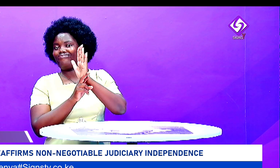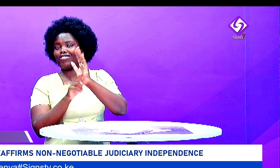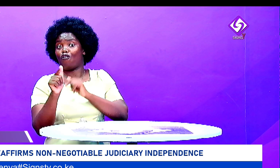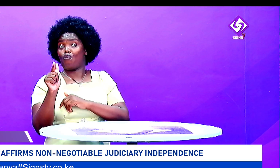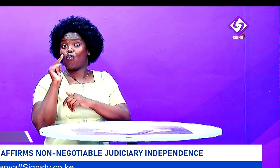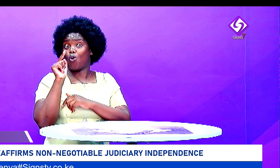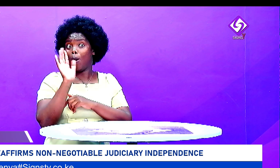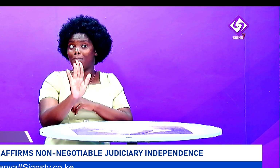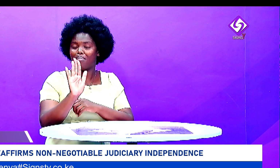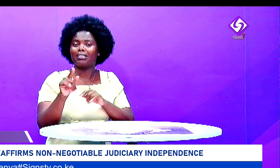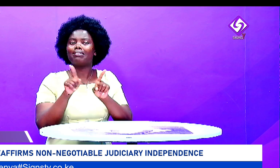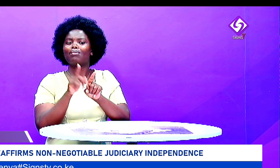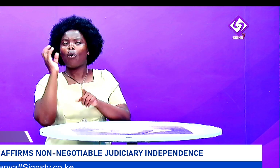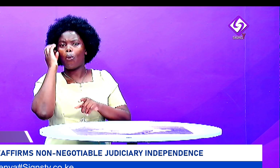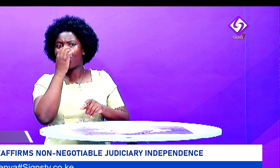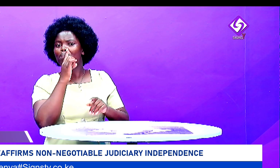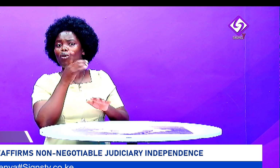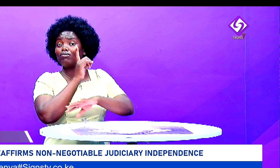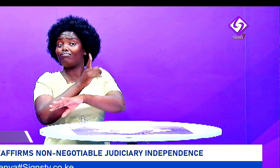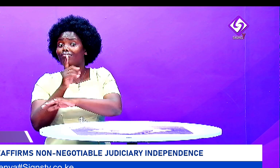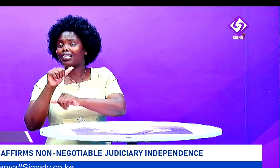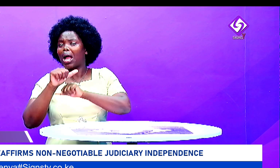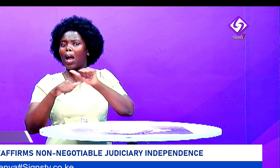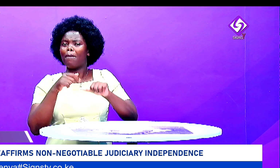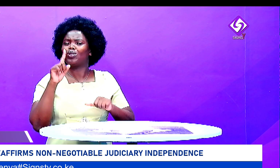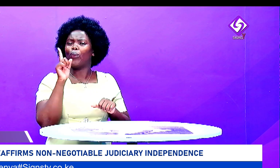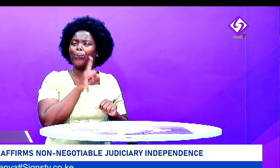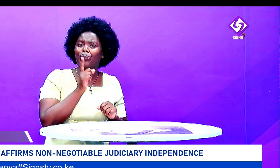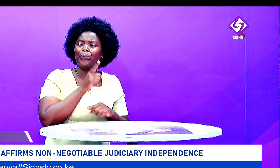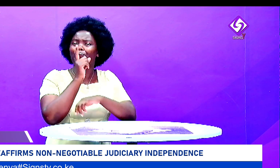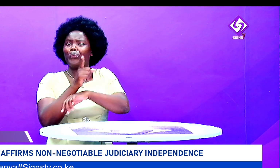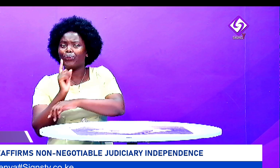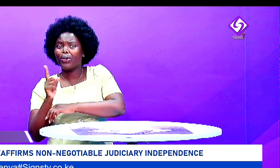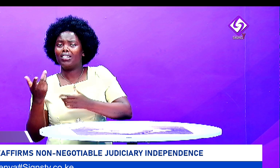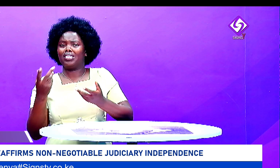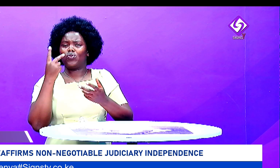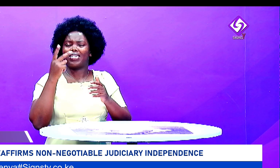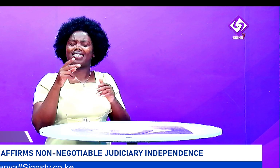officers, actions she says threaten the very foundation of the rule of law.